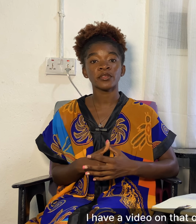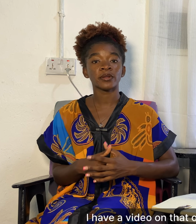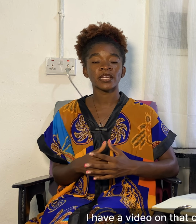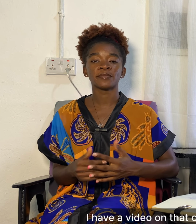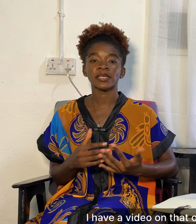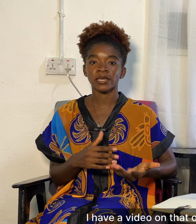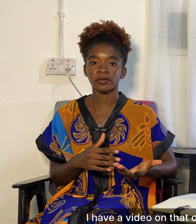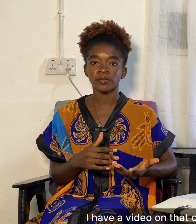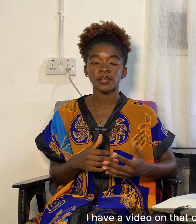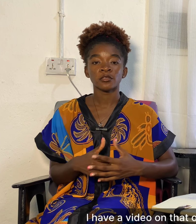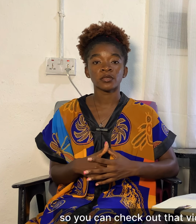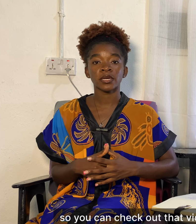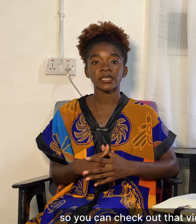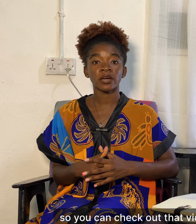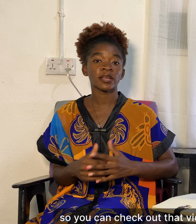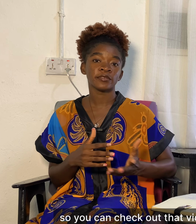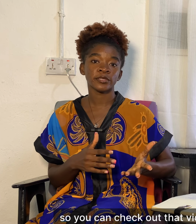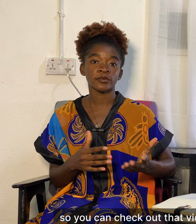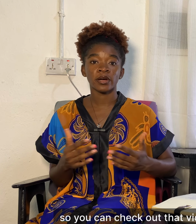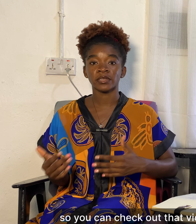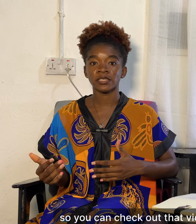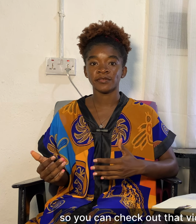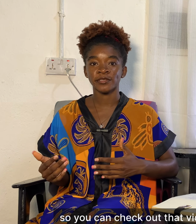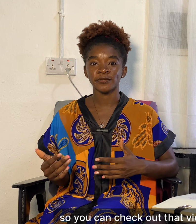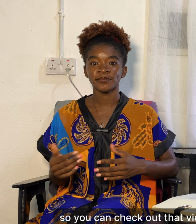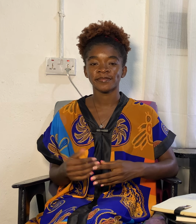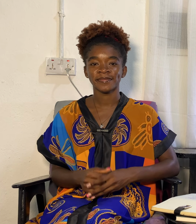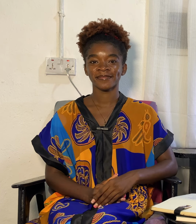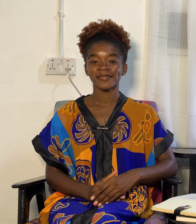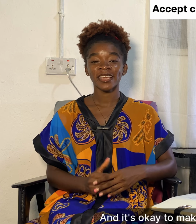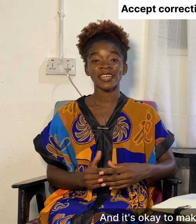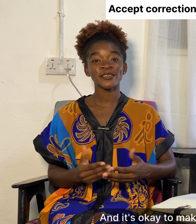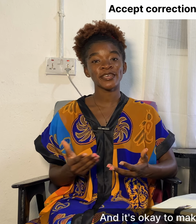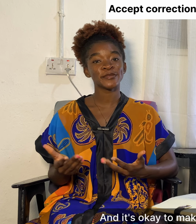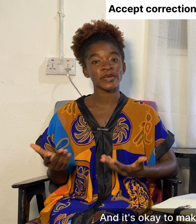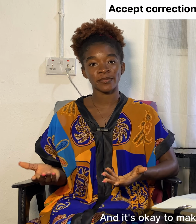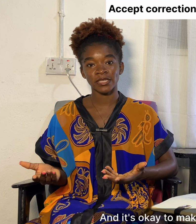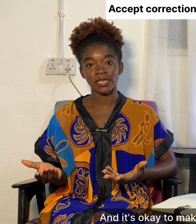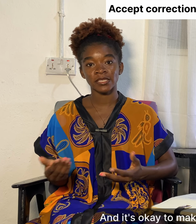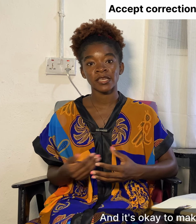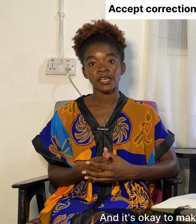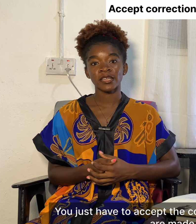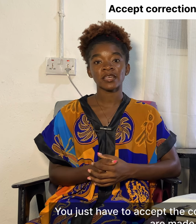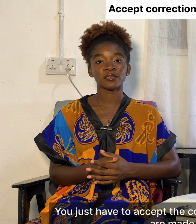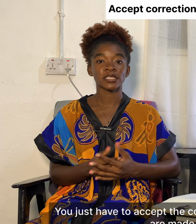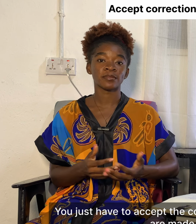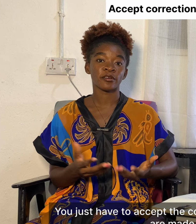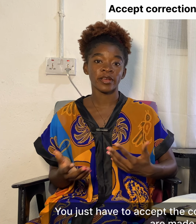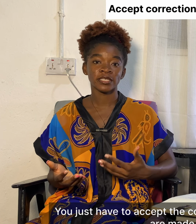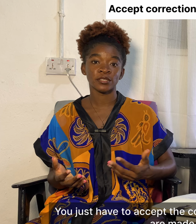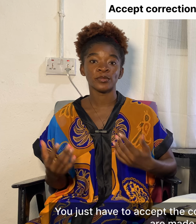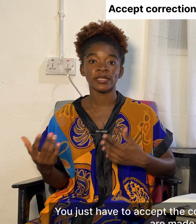on that on my channel, so you can check out that video after this video. And it's okay to make mistakes, you just have to accept the corrections when they are